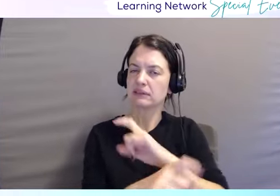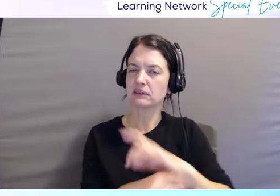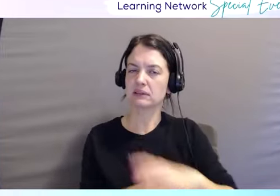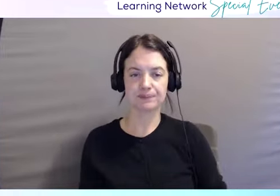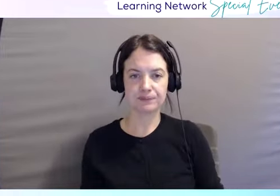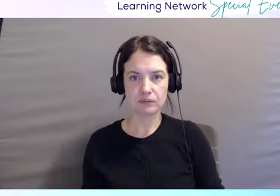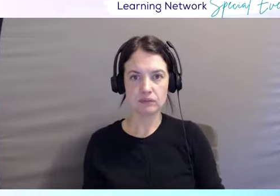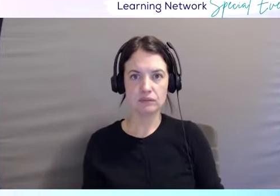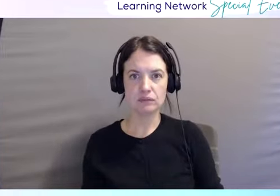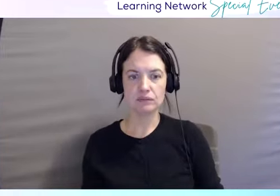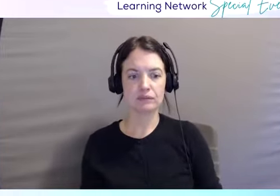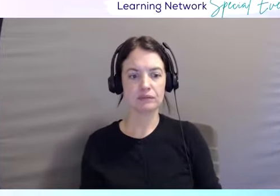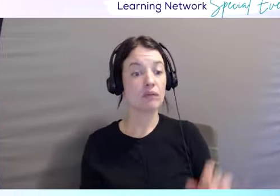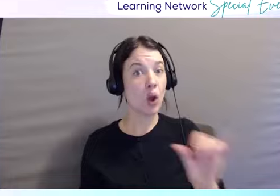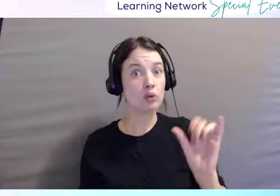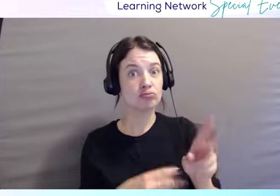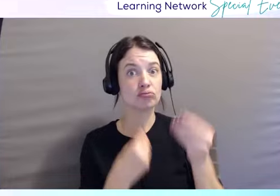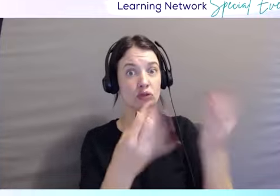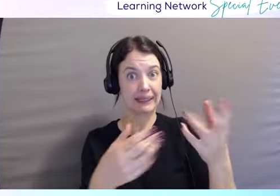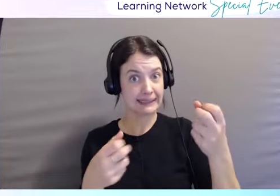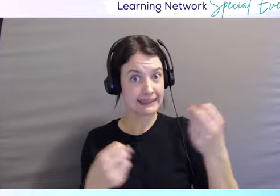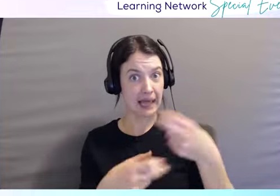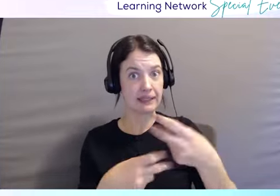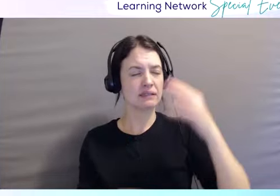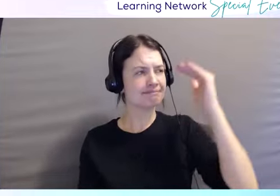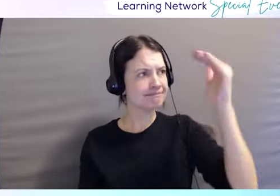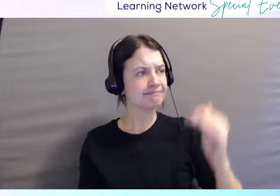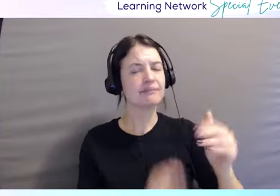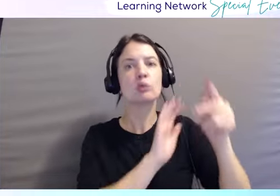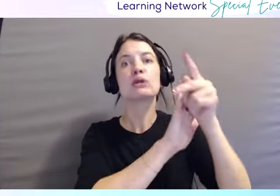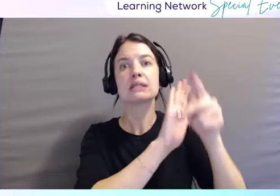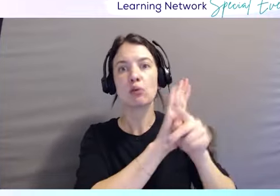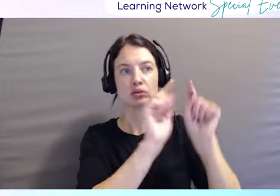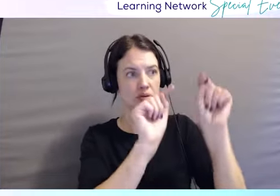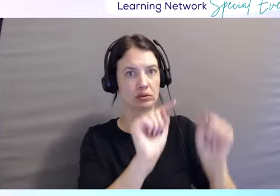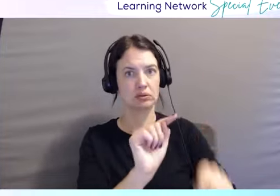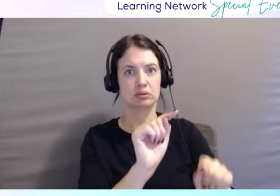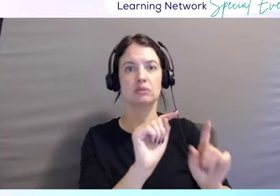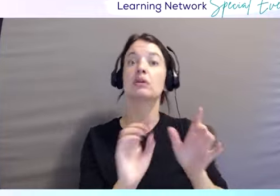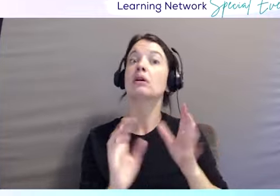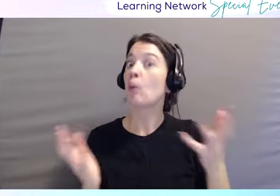of principles too that are fundamentally relational. These were under a project called